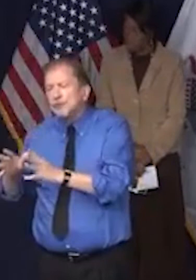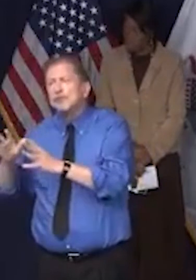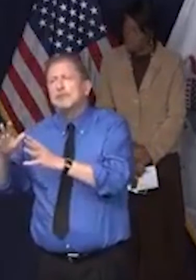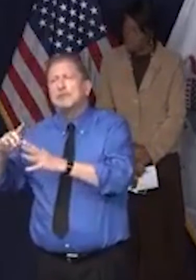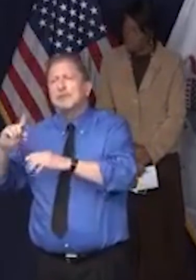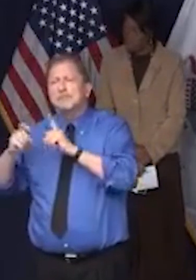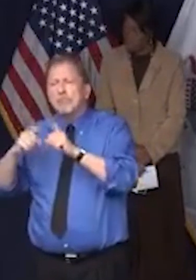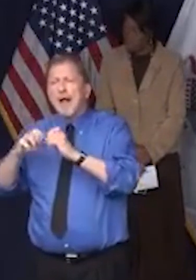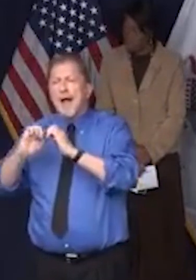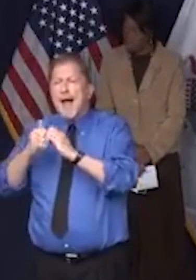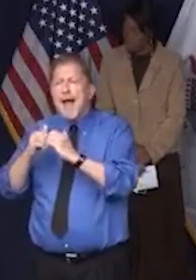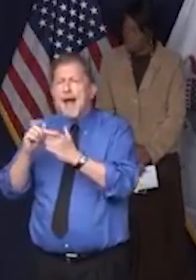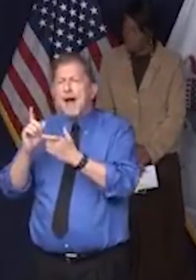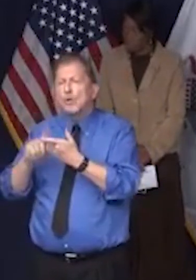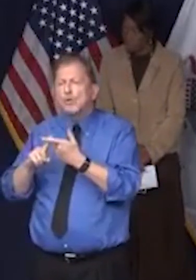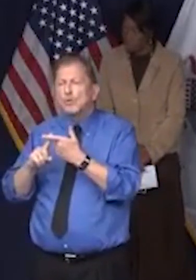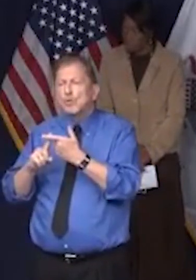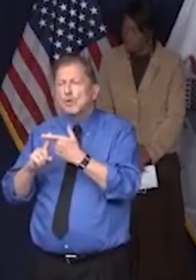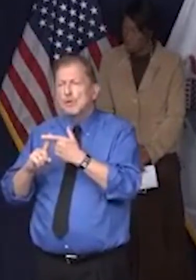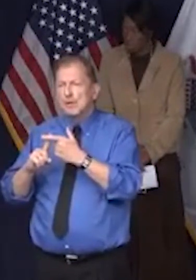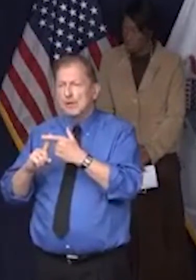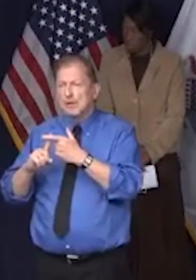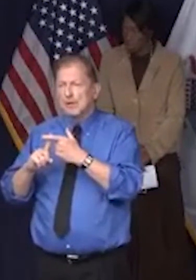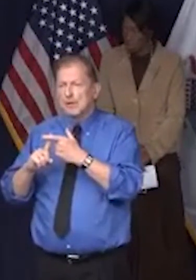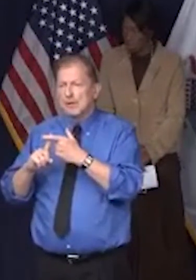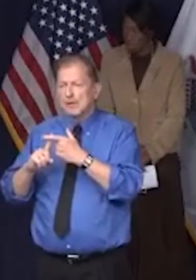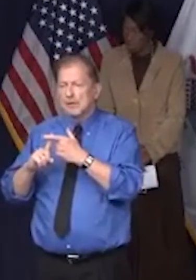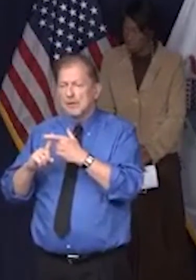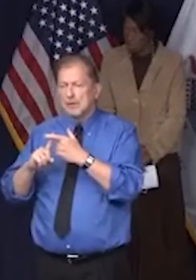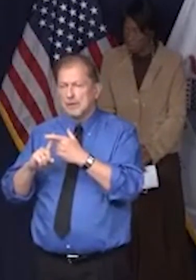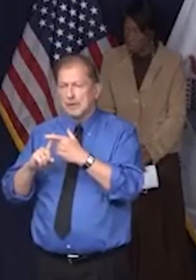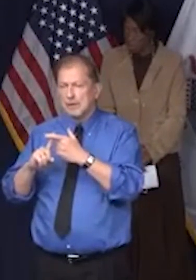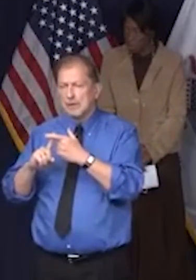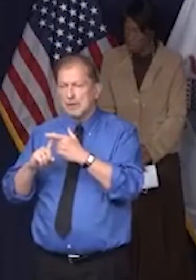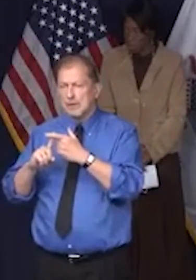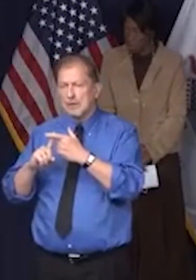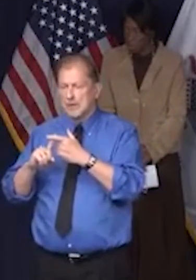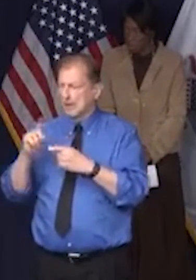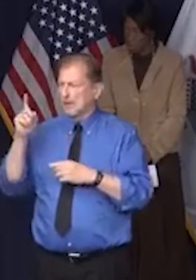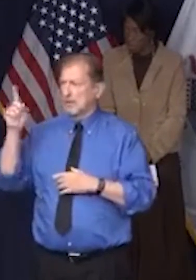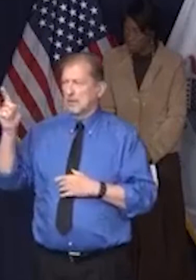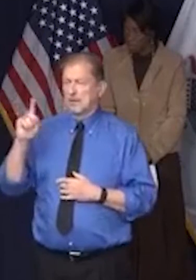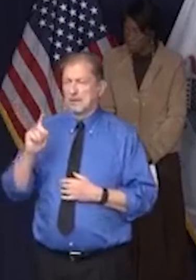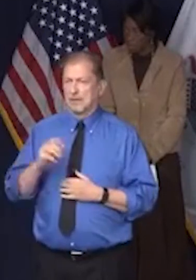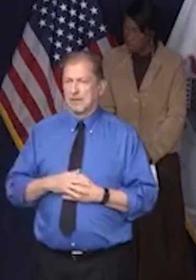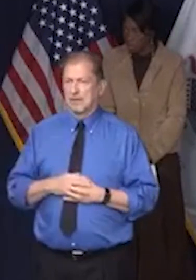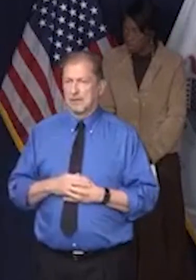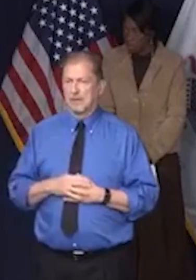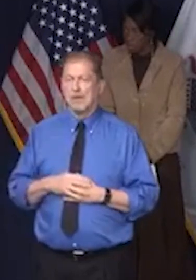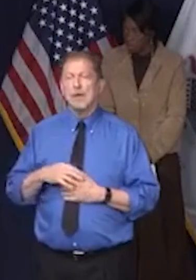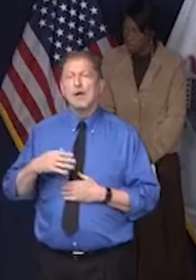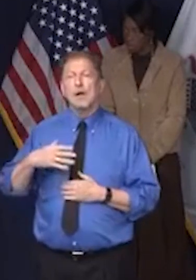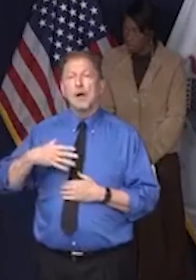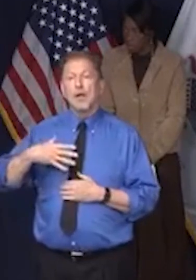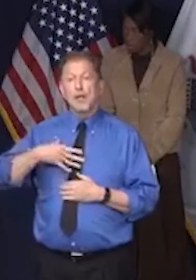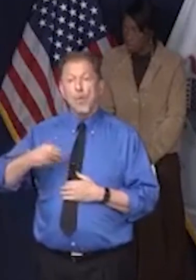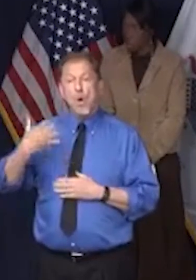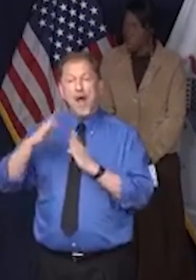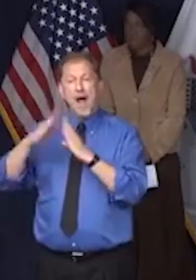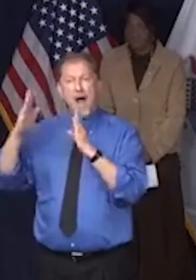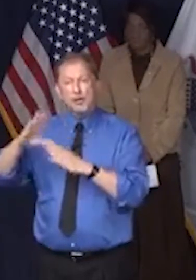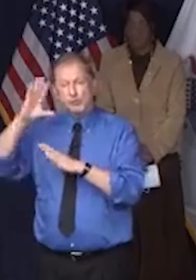to cause a, quote, downward trajectory of documented cases within a 14-day period, to quote the new White House guidance?